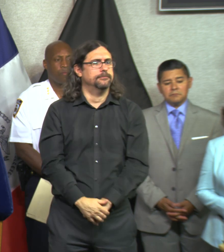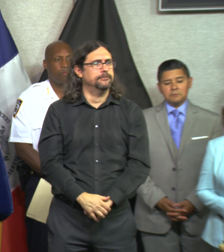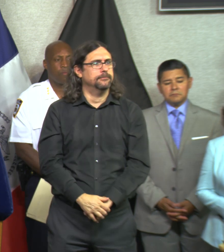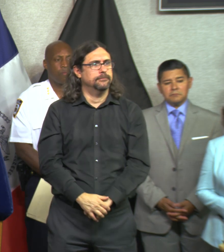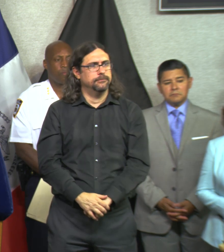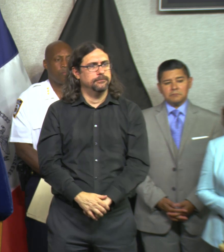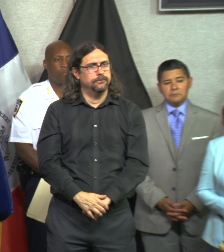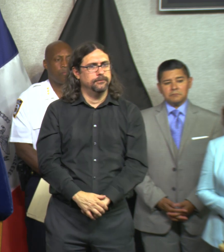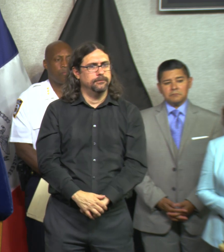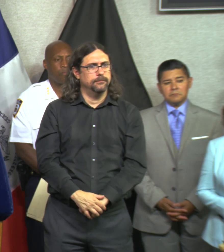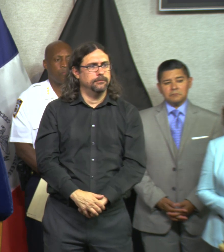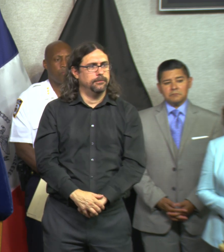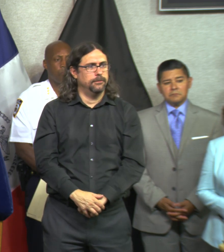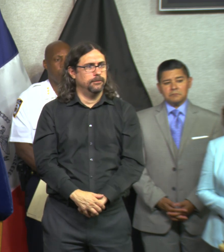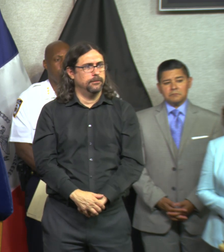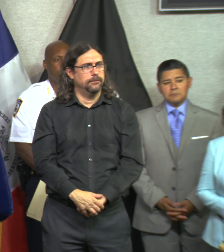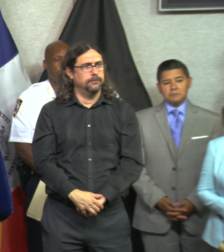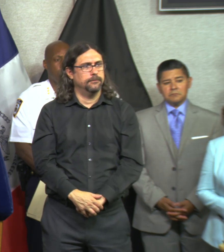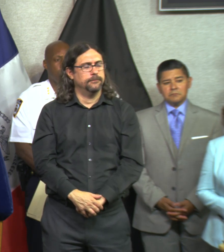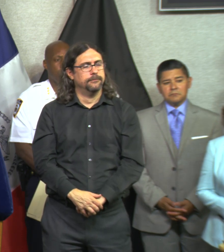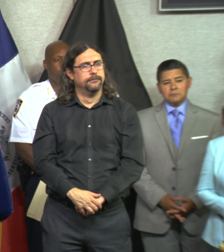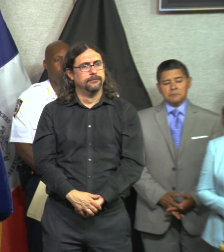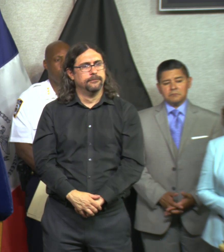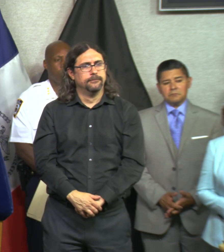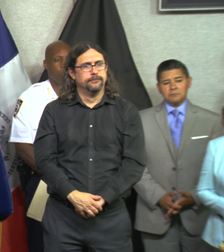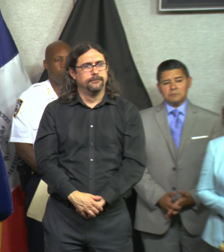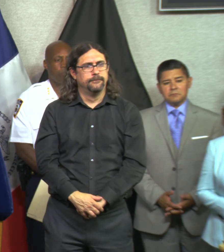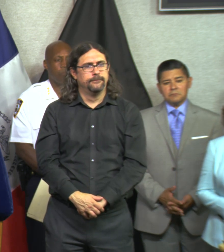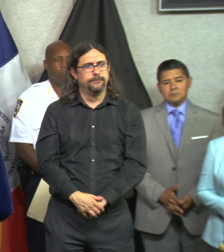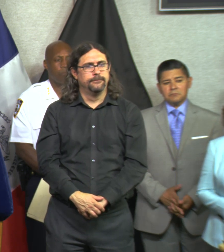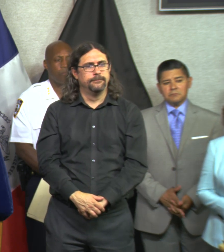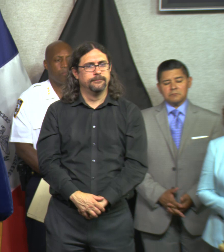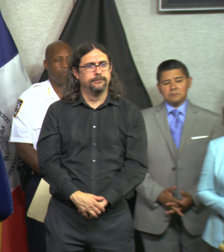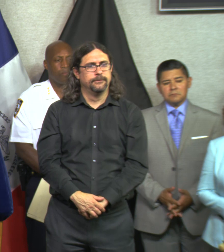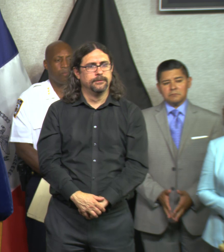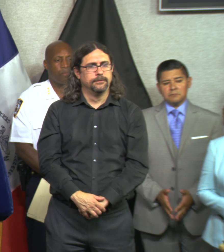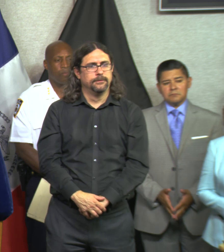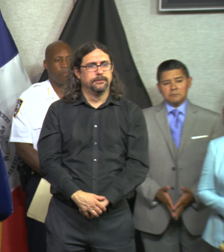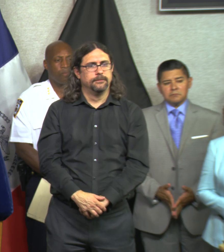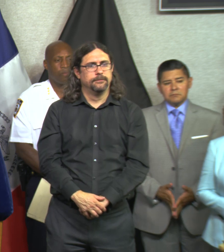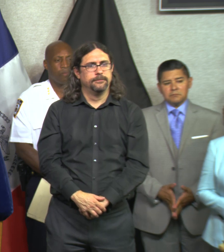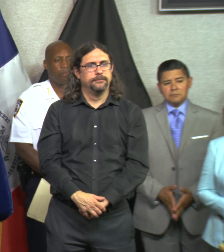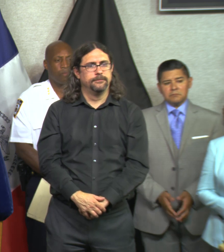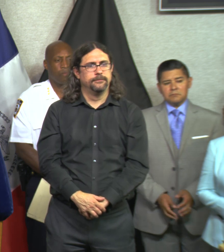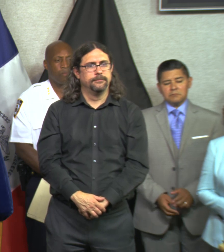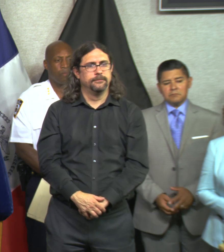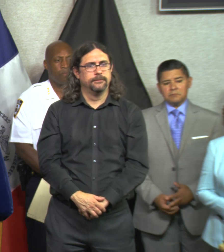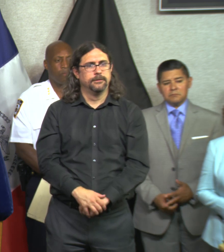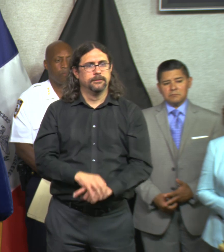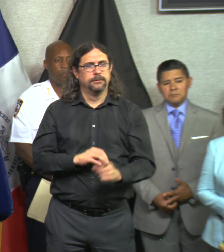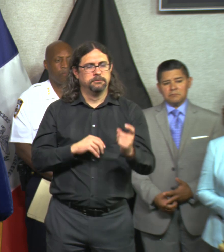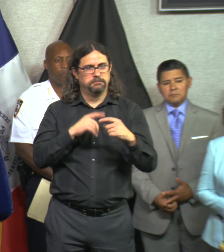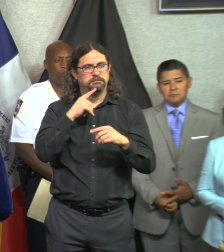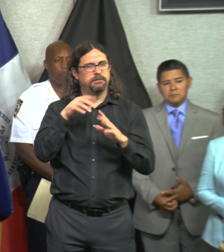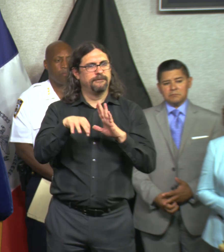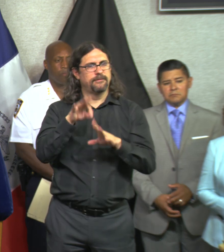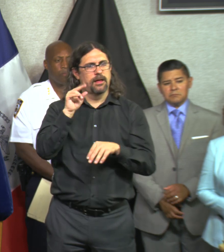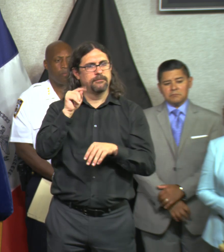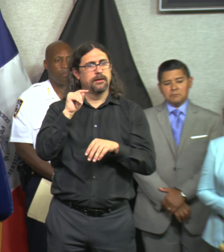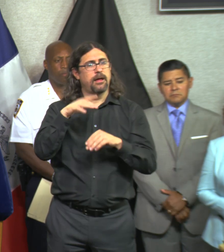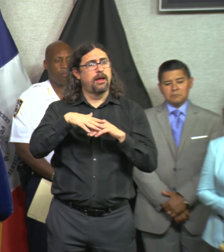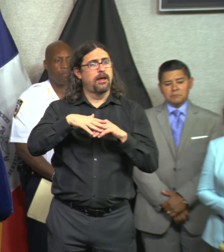WNYC and Gothamist has found data that over 300,000 seniors live more than a half mile away from a cooling